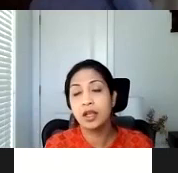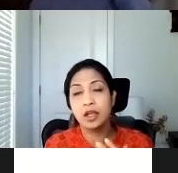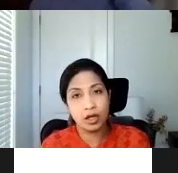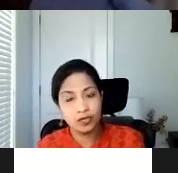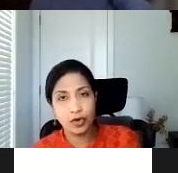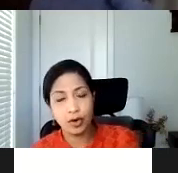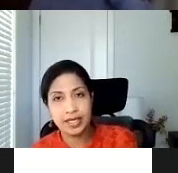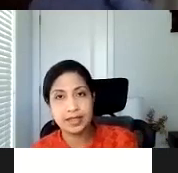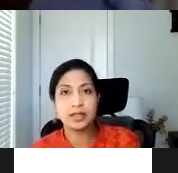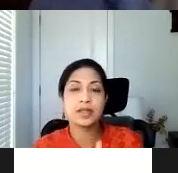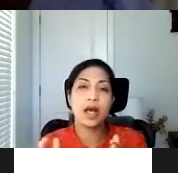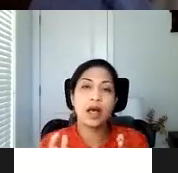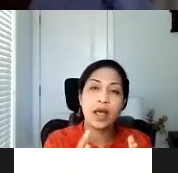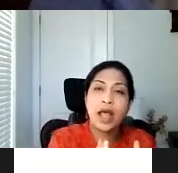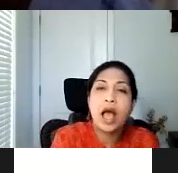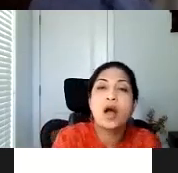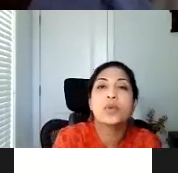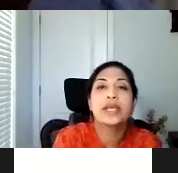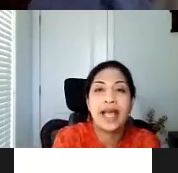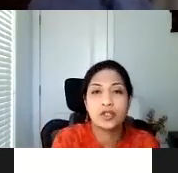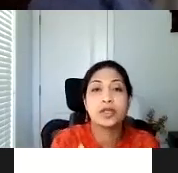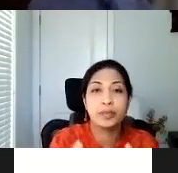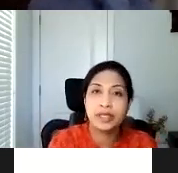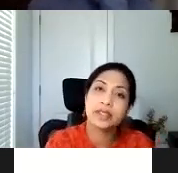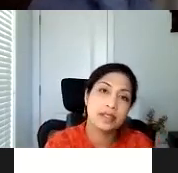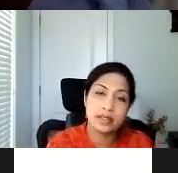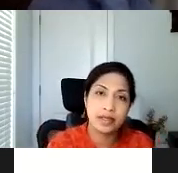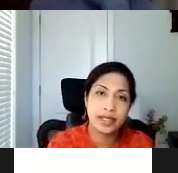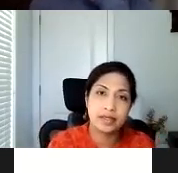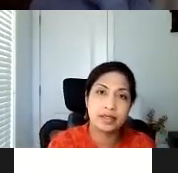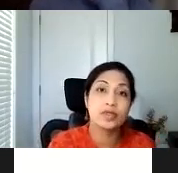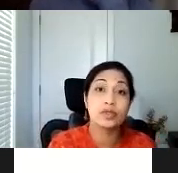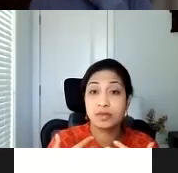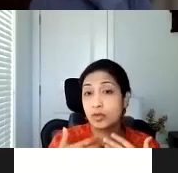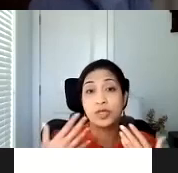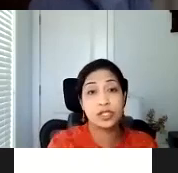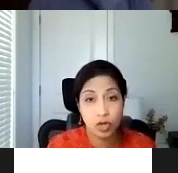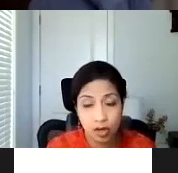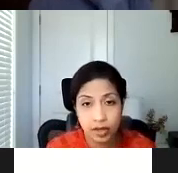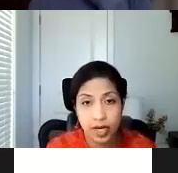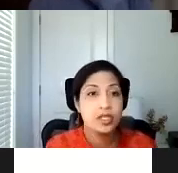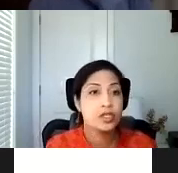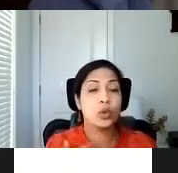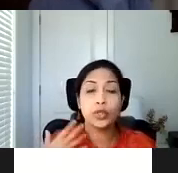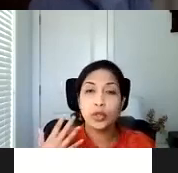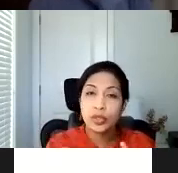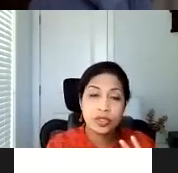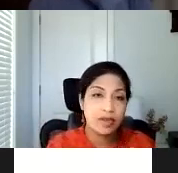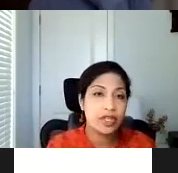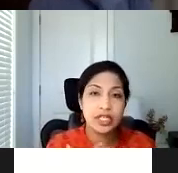can learn from lessons and how we can actually build distance learning systems to be stronger.